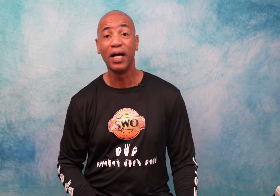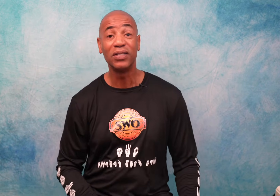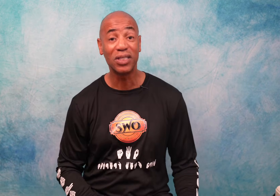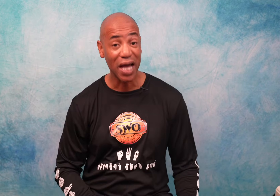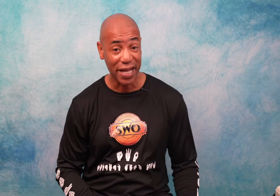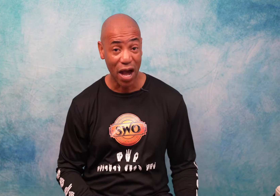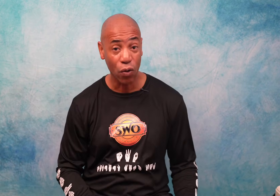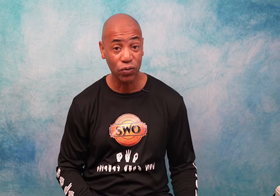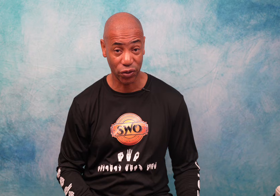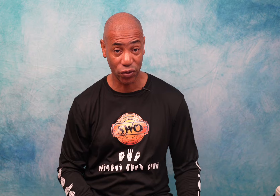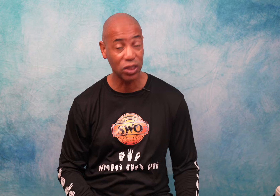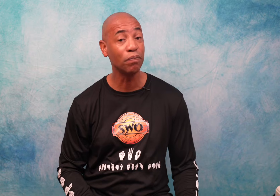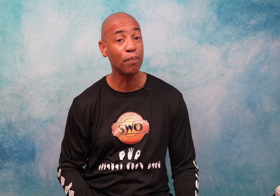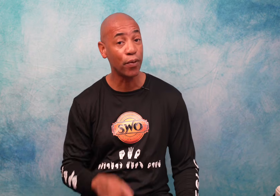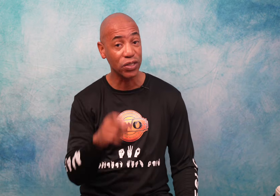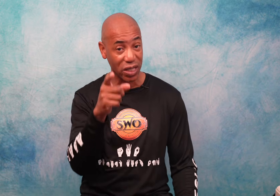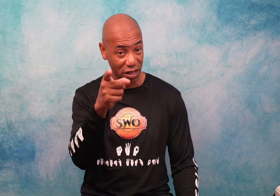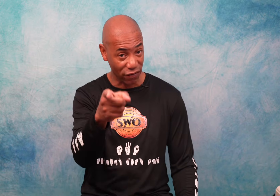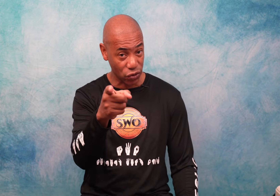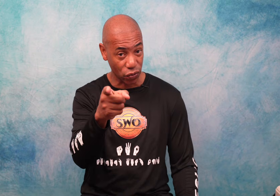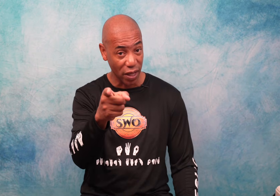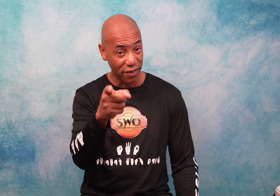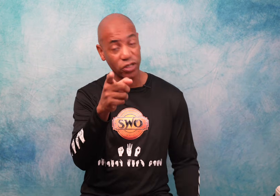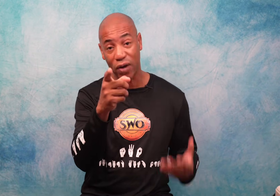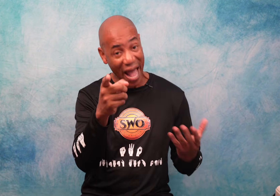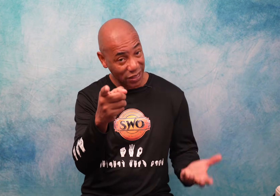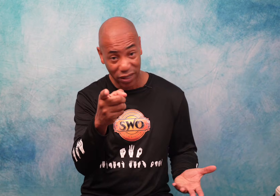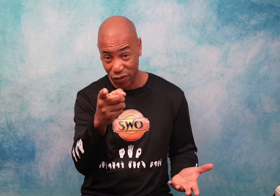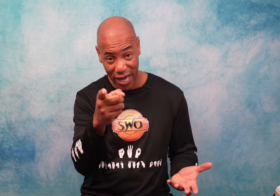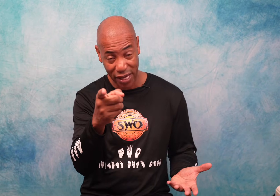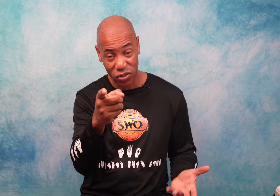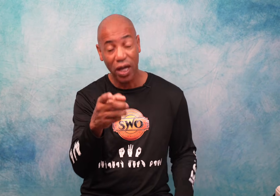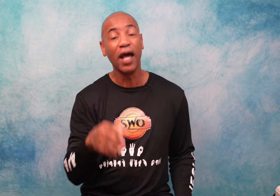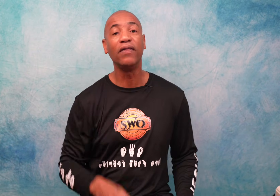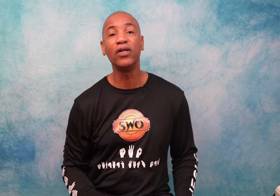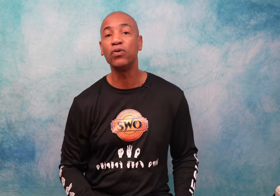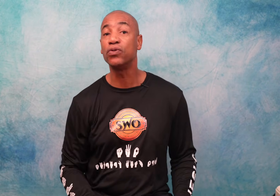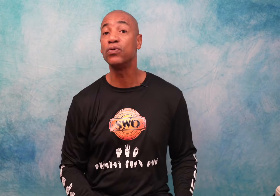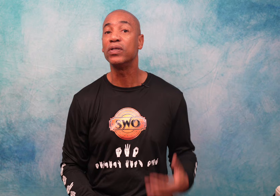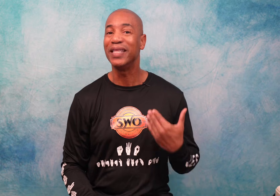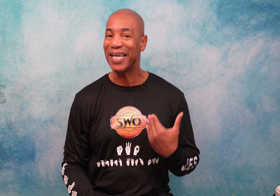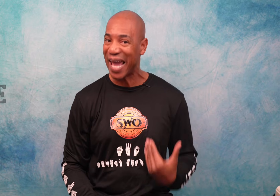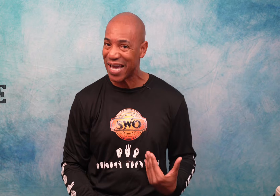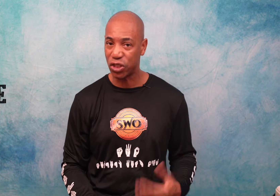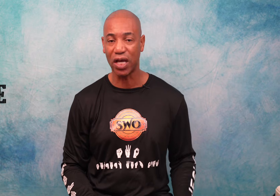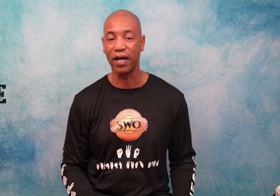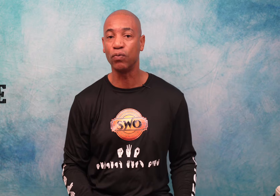To sign how old are you, simply point to the individual that you're asking their age, and then you'll do the age sign, which